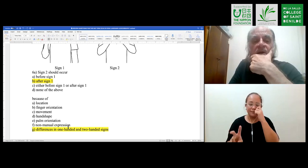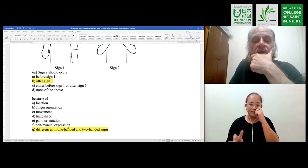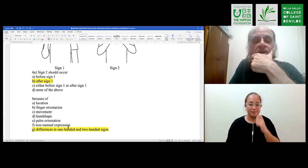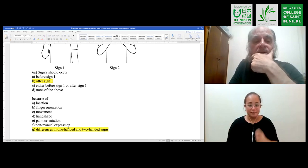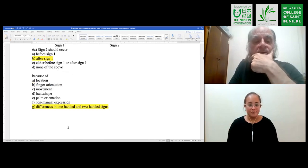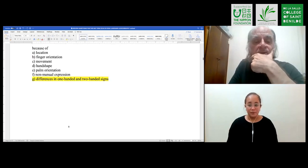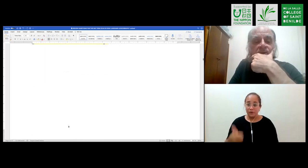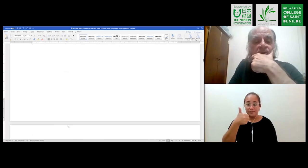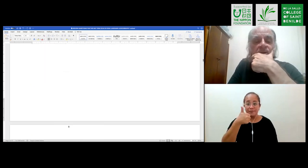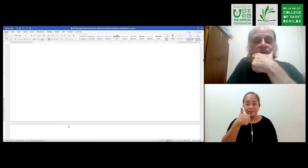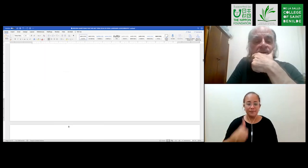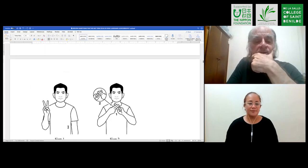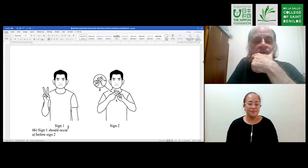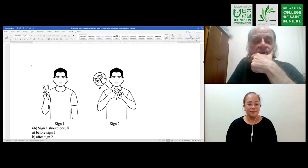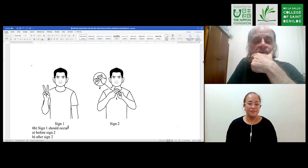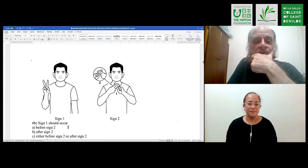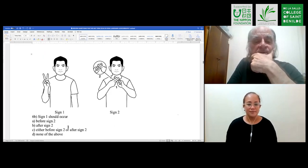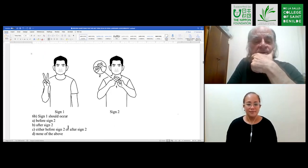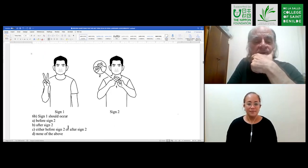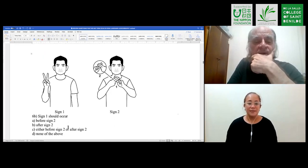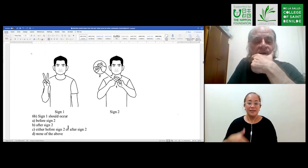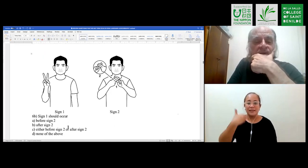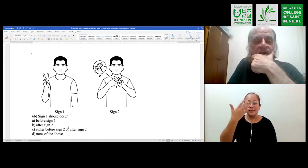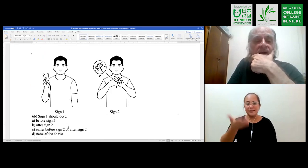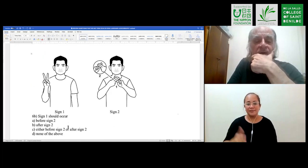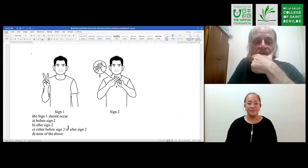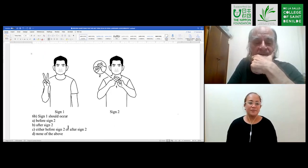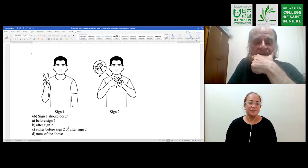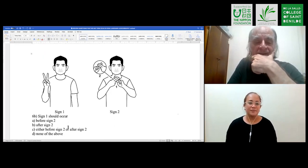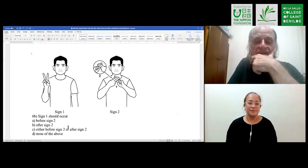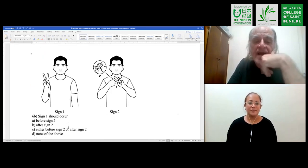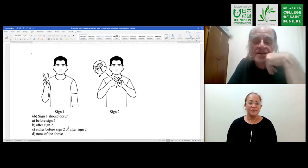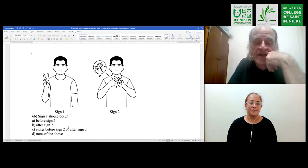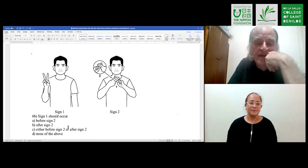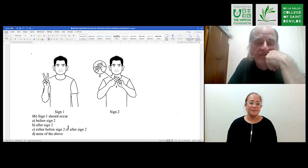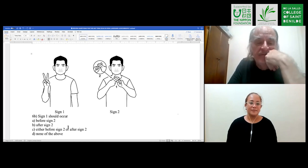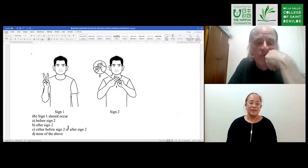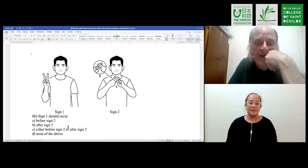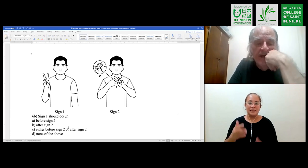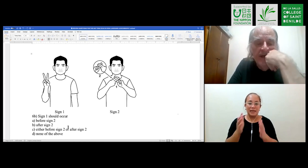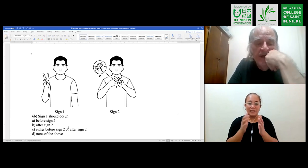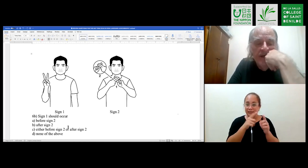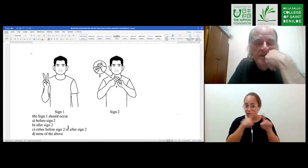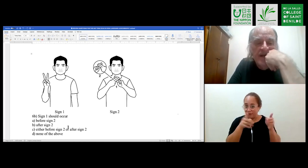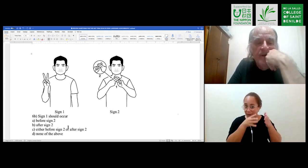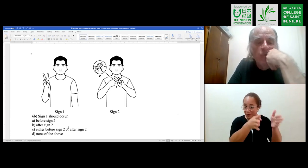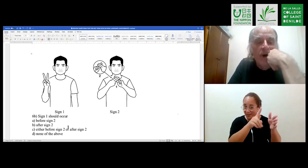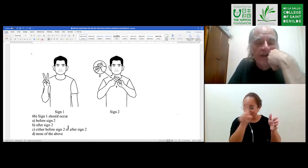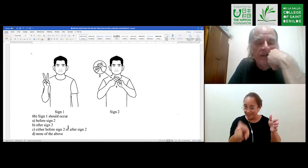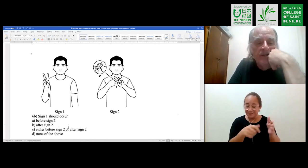Okay. So the next question now is asked in a different way. Sign 1